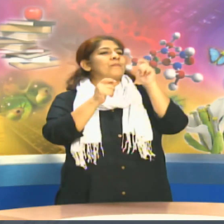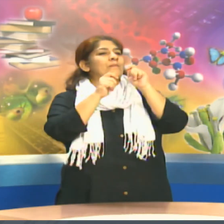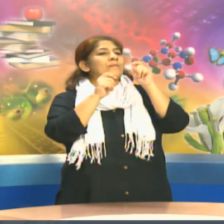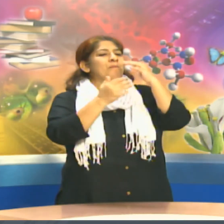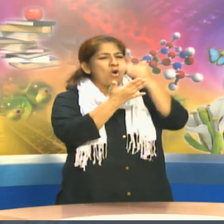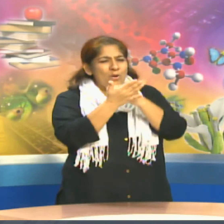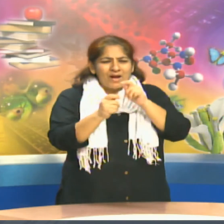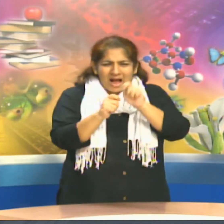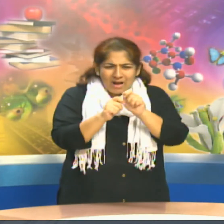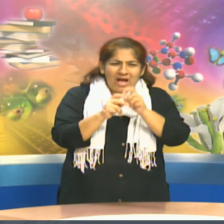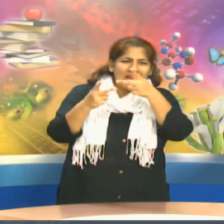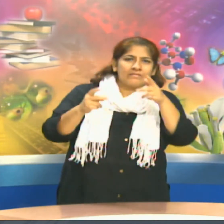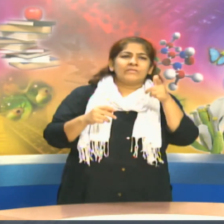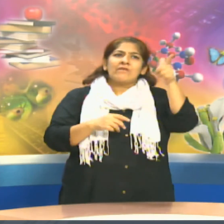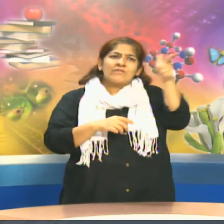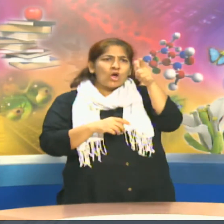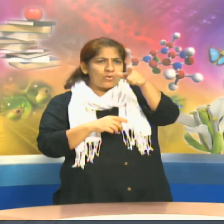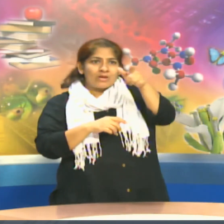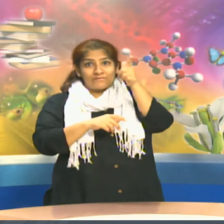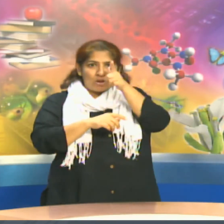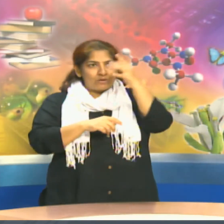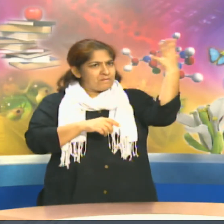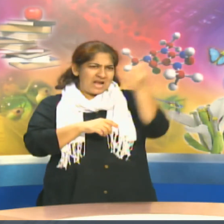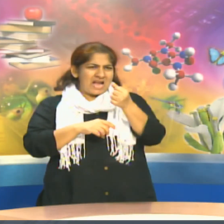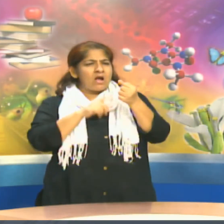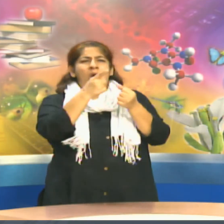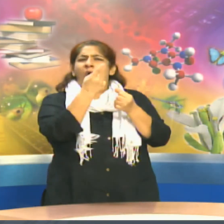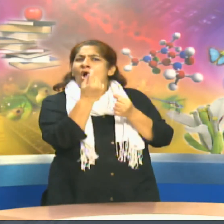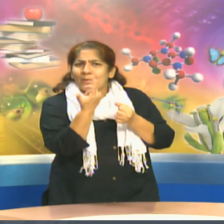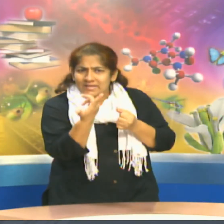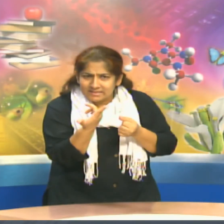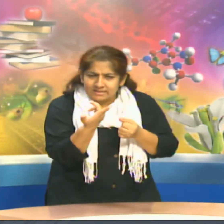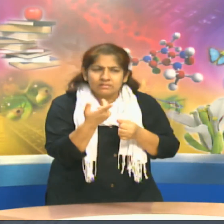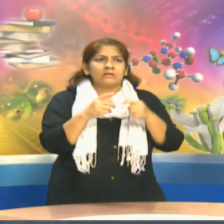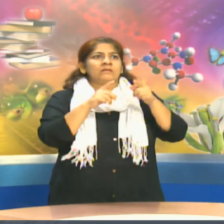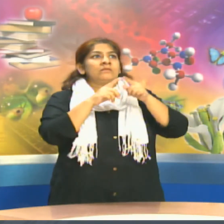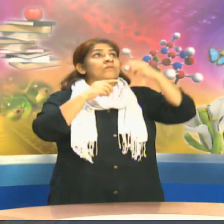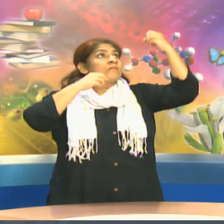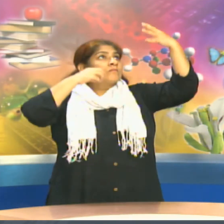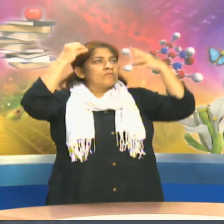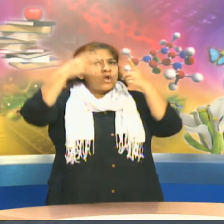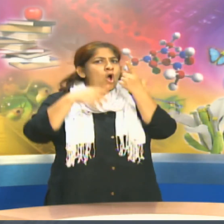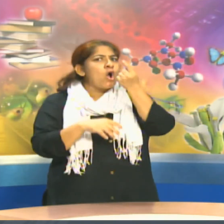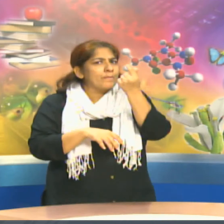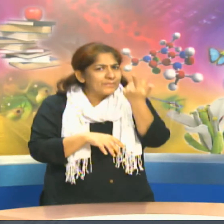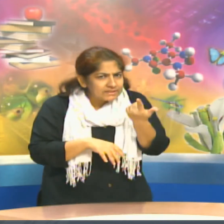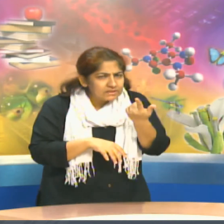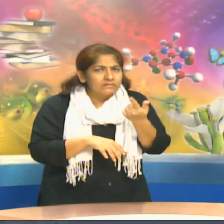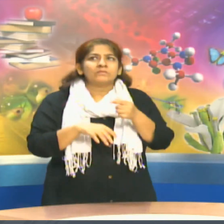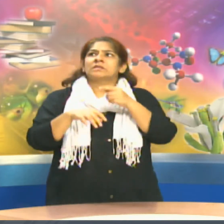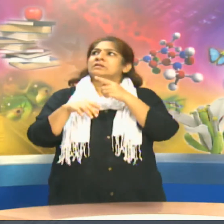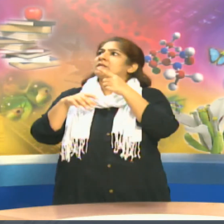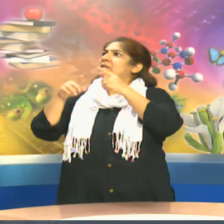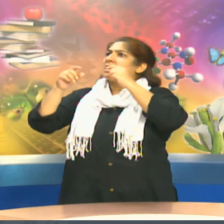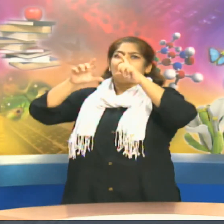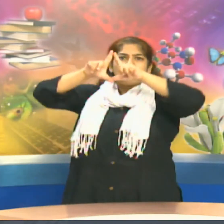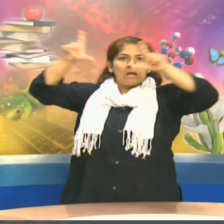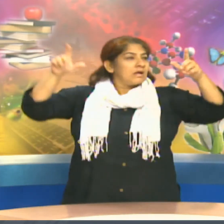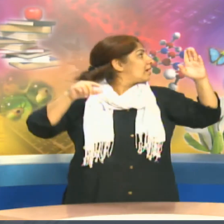expenditure. For any program or any recording or anything if we need to buy, we need money for